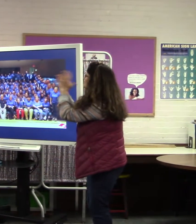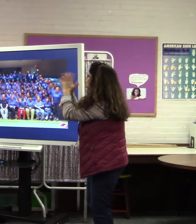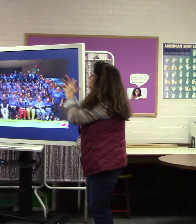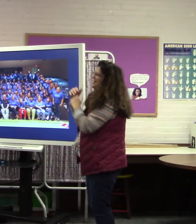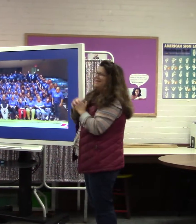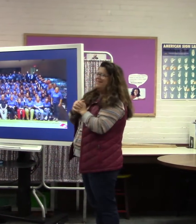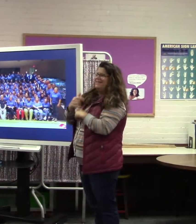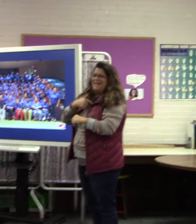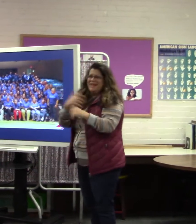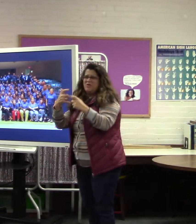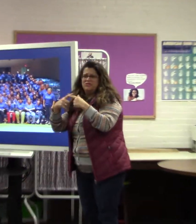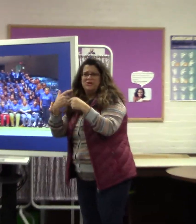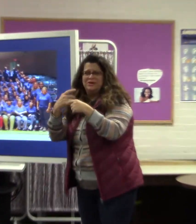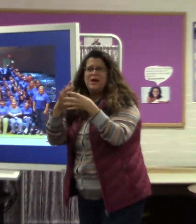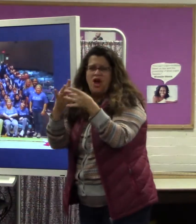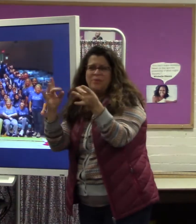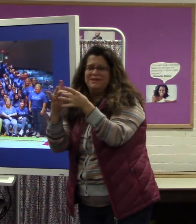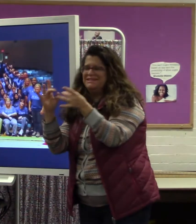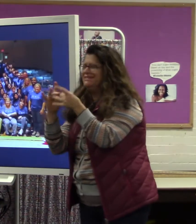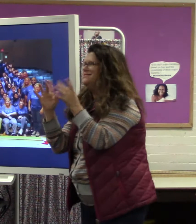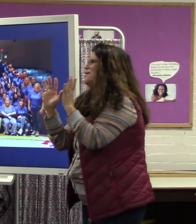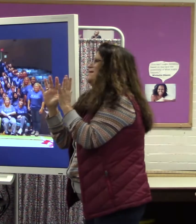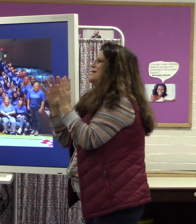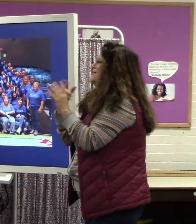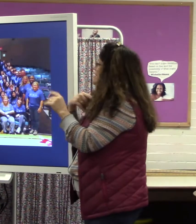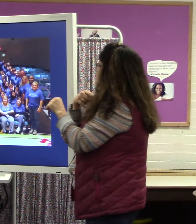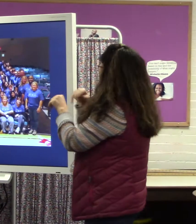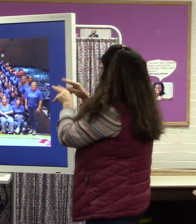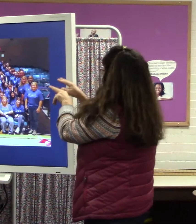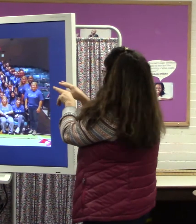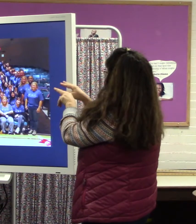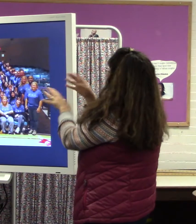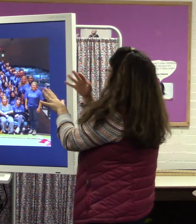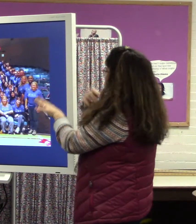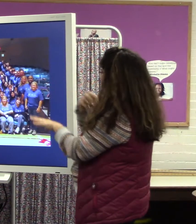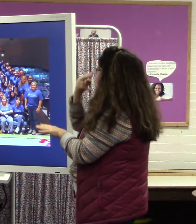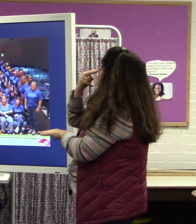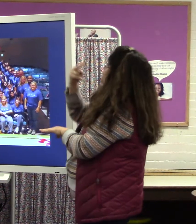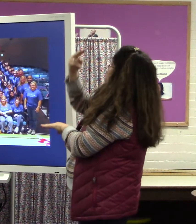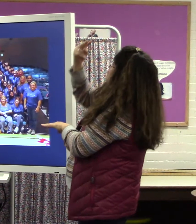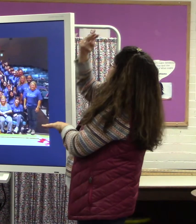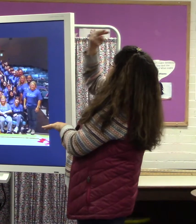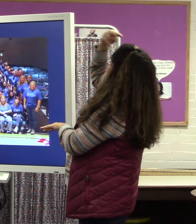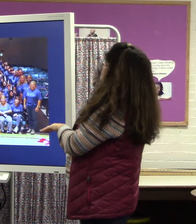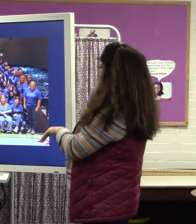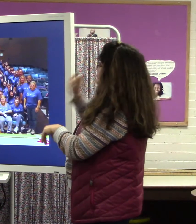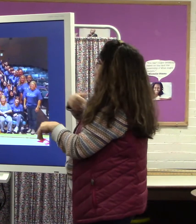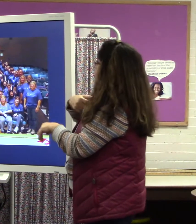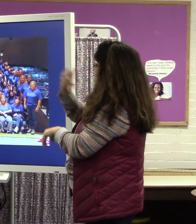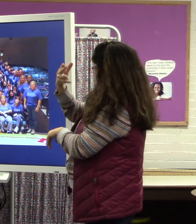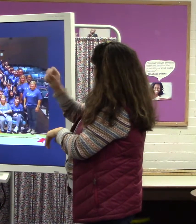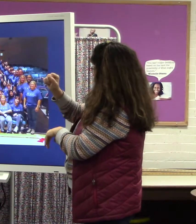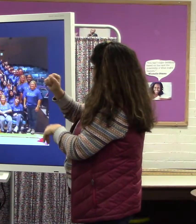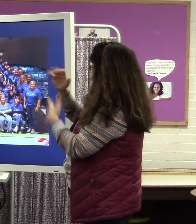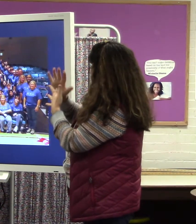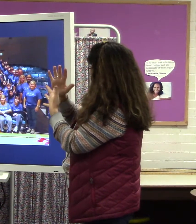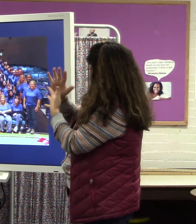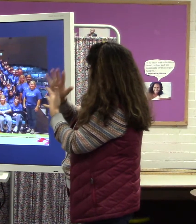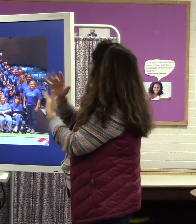Yay, amazing. Thank you. And I just wanted to comment, looking at this group, I can remember way back to when I was in high